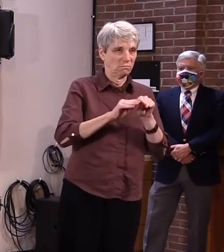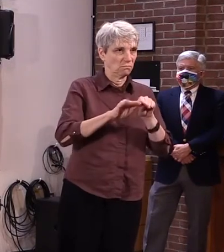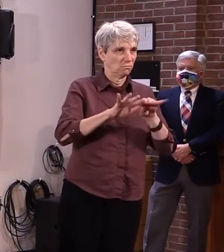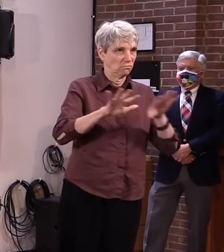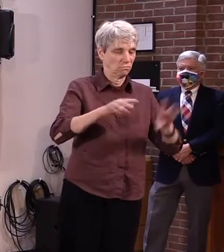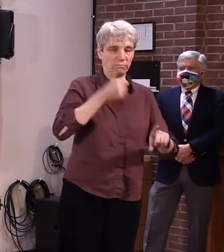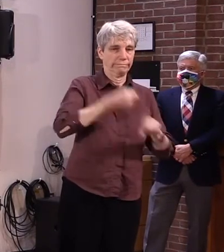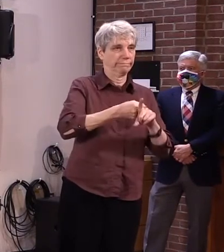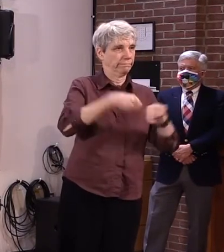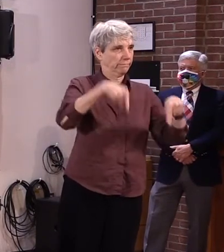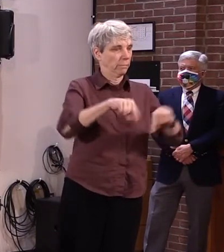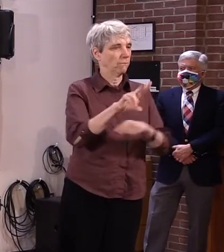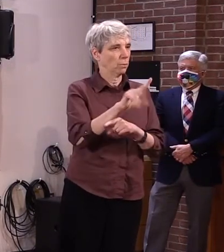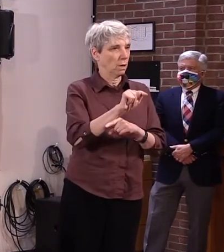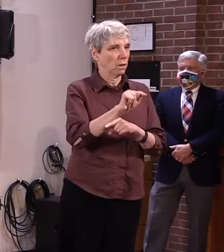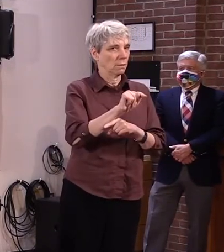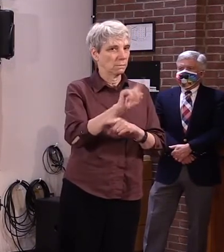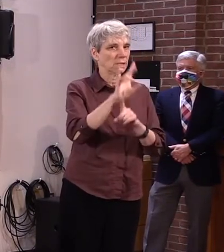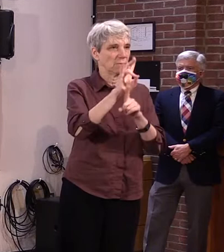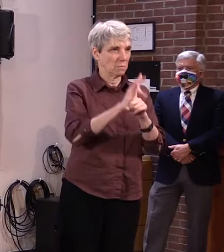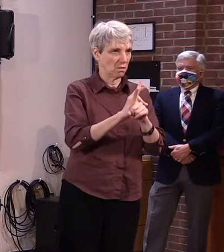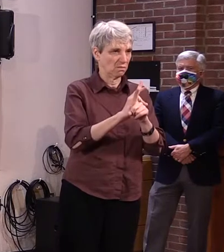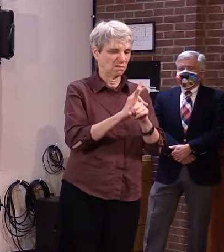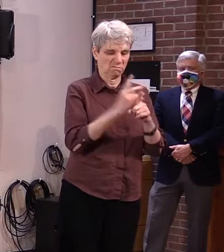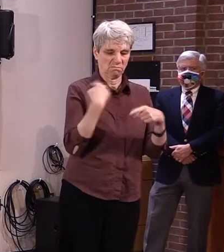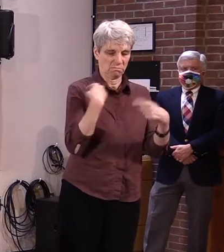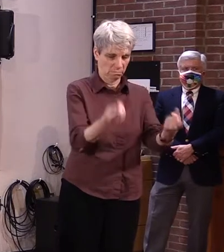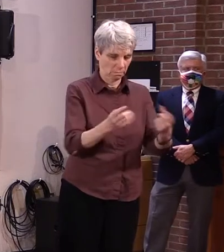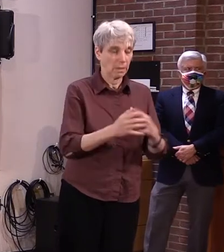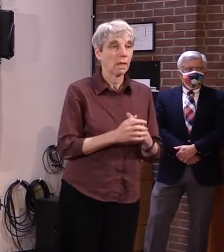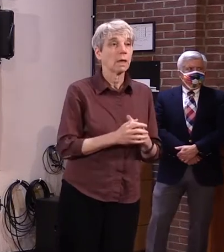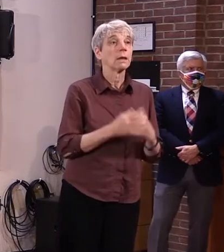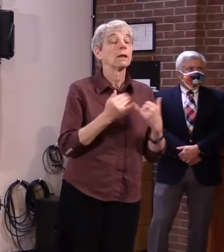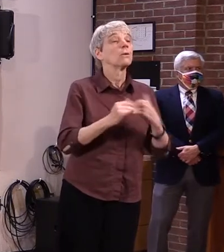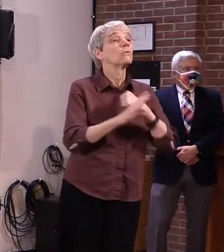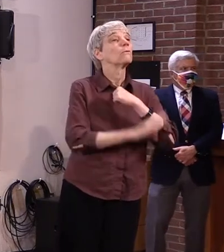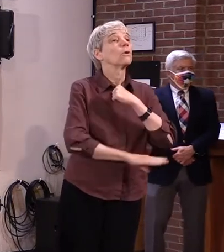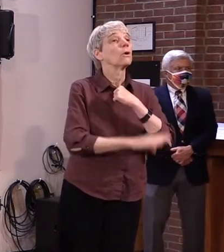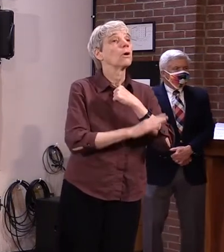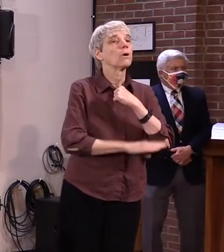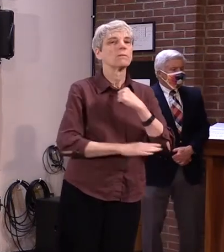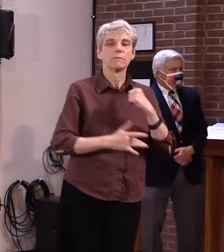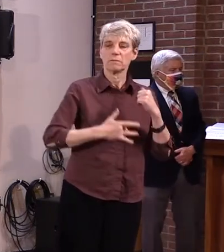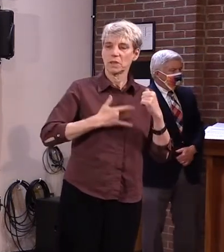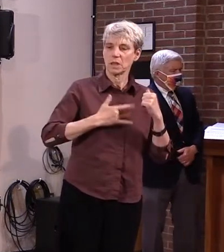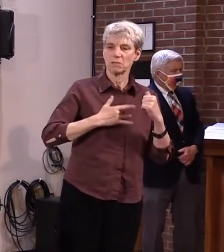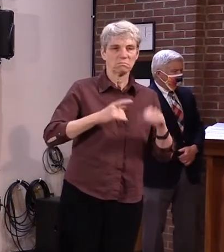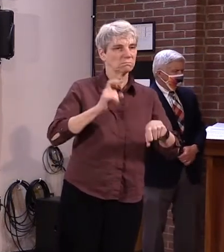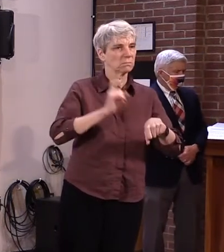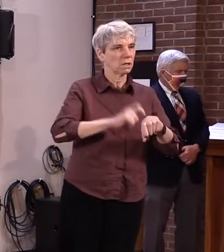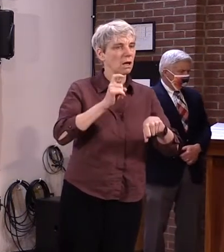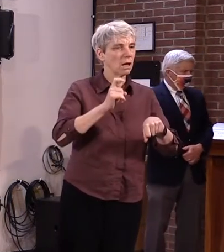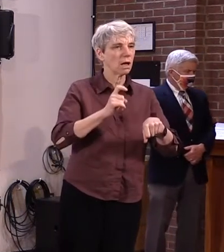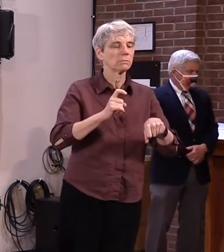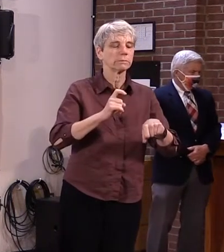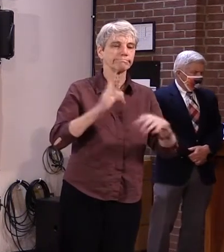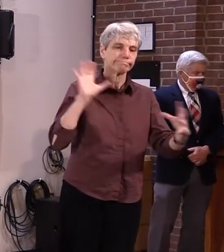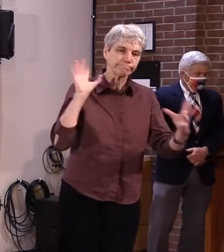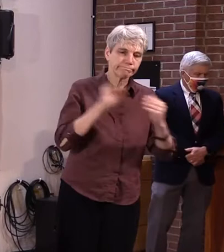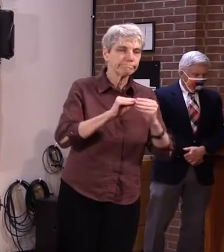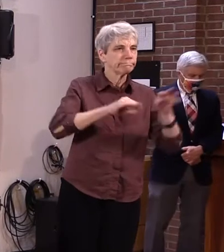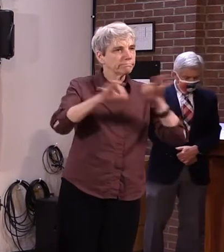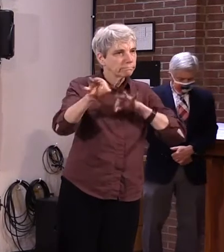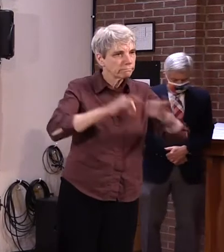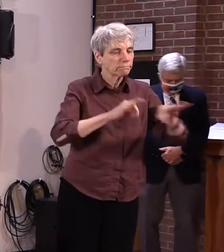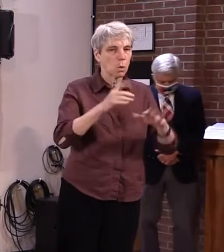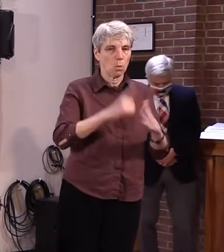pandemic here in Vermont. And as we enter fall, it seemed to be an appropriate time to provide a comprehensive update on personal